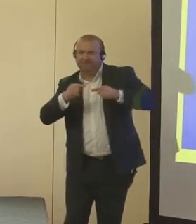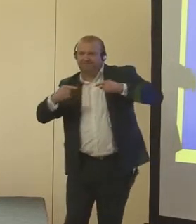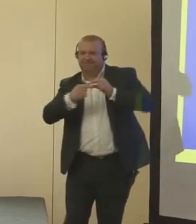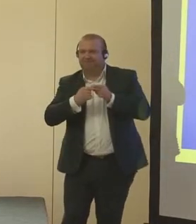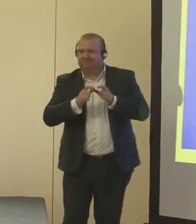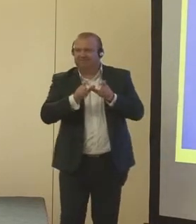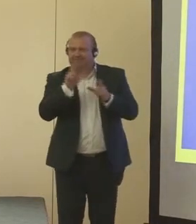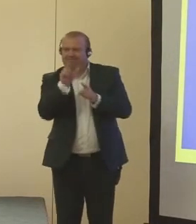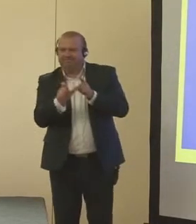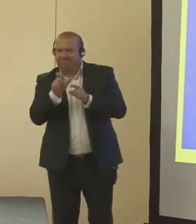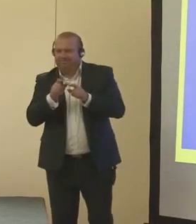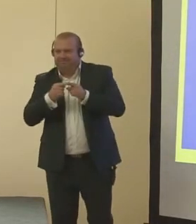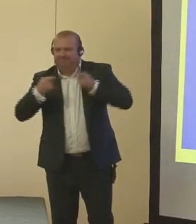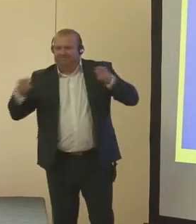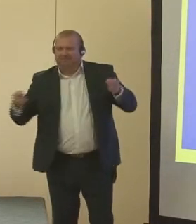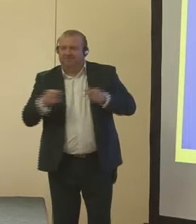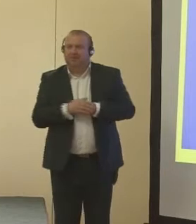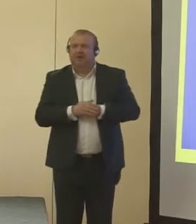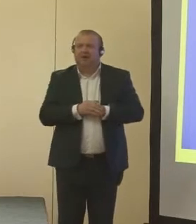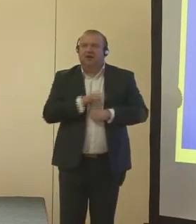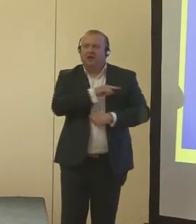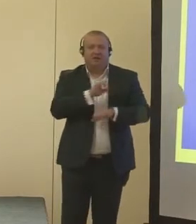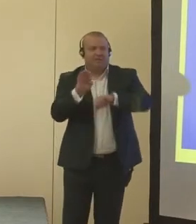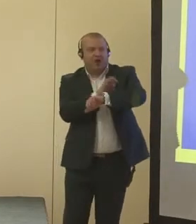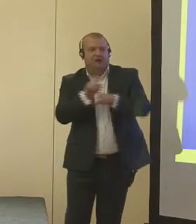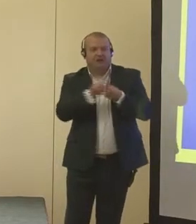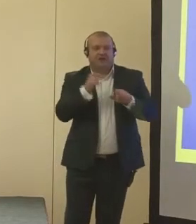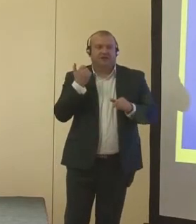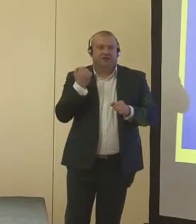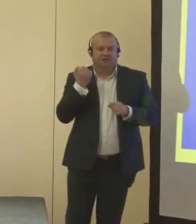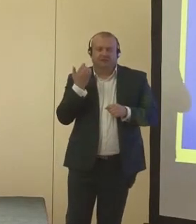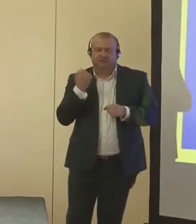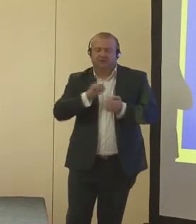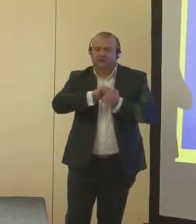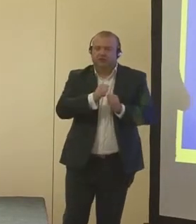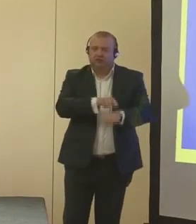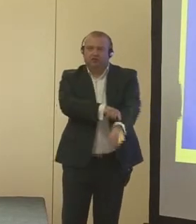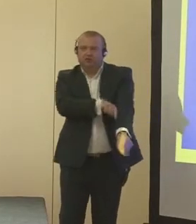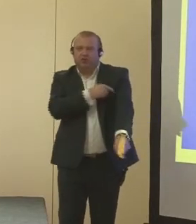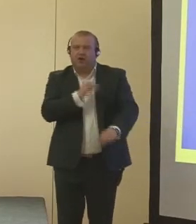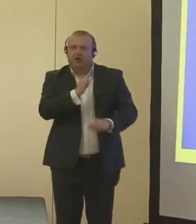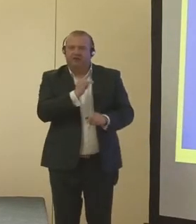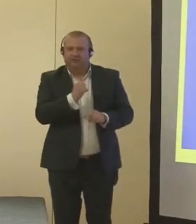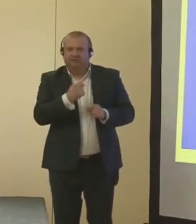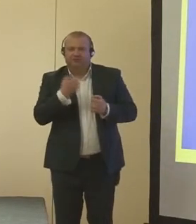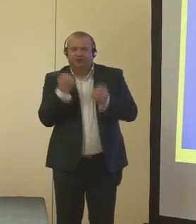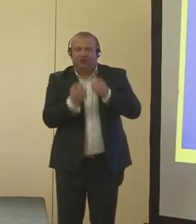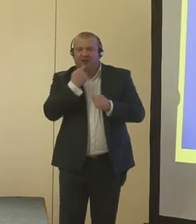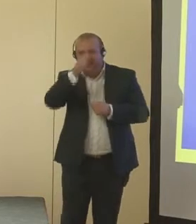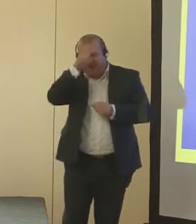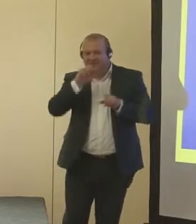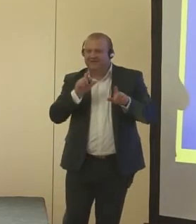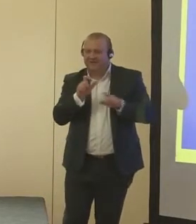name, but also the names of our projects. So I'll try to be a bit shorter and use the acronyms